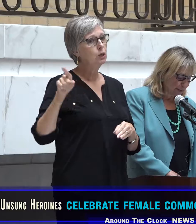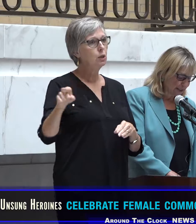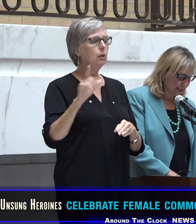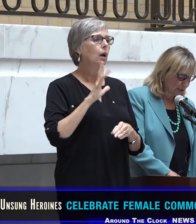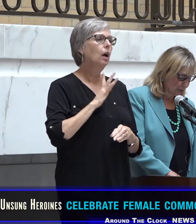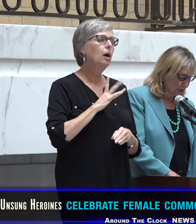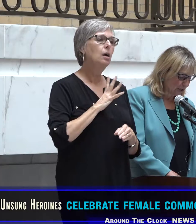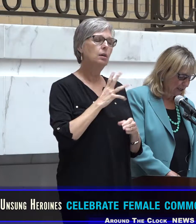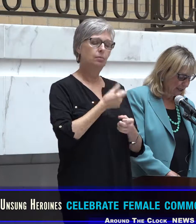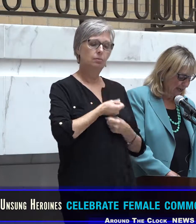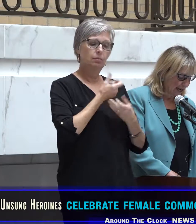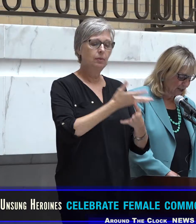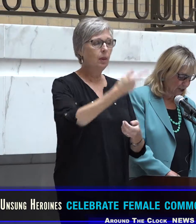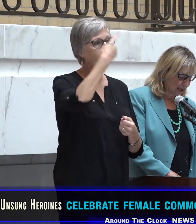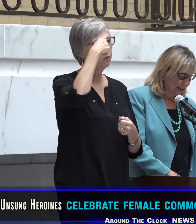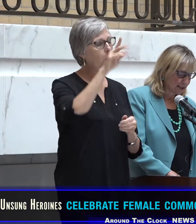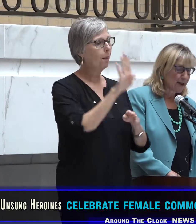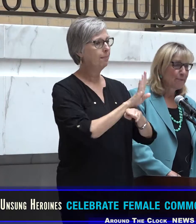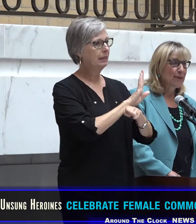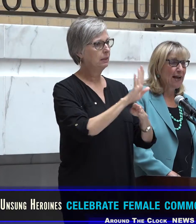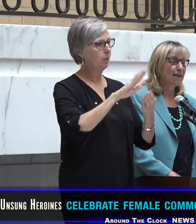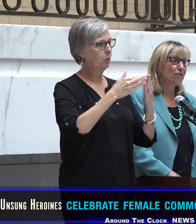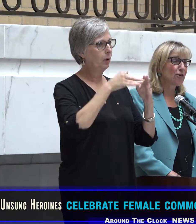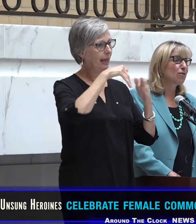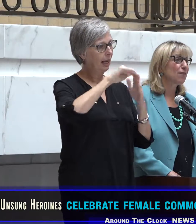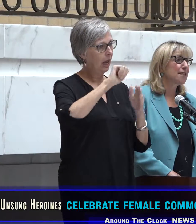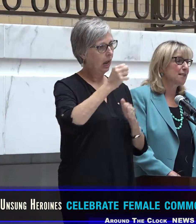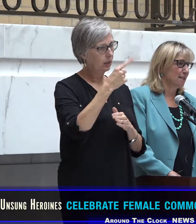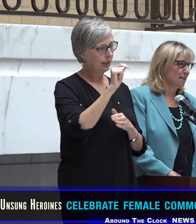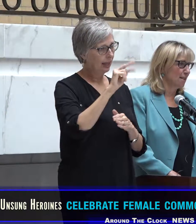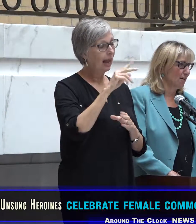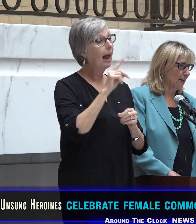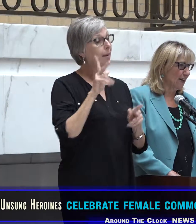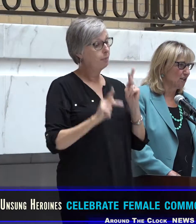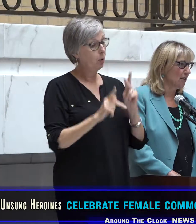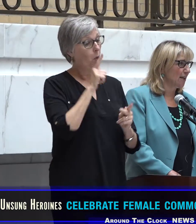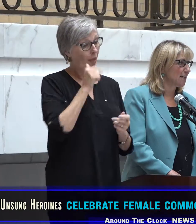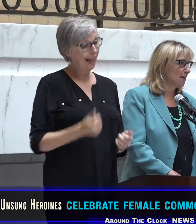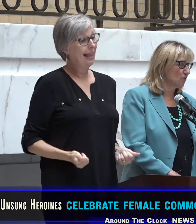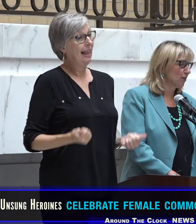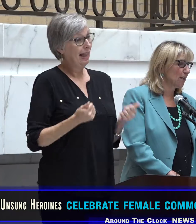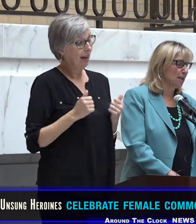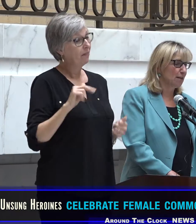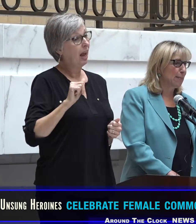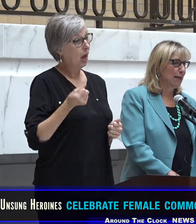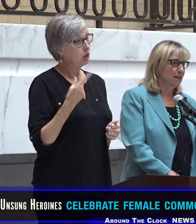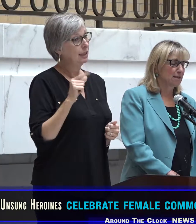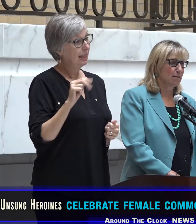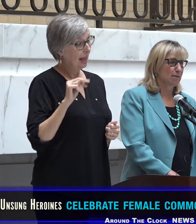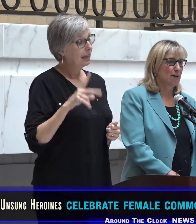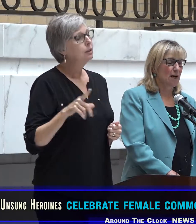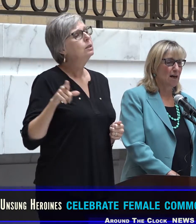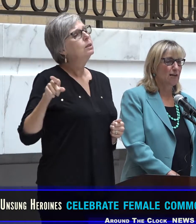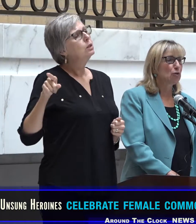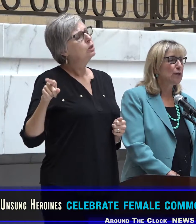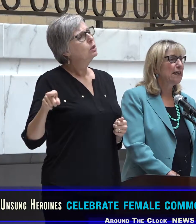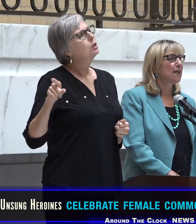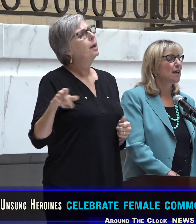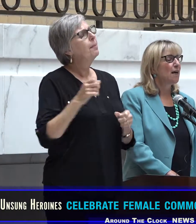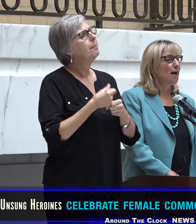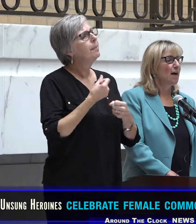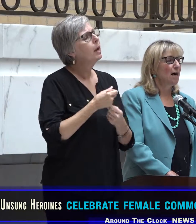voice for the business community in Ashland and for the residents of Ashland, has really made some